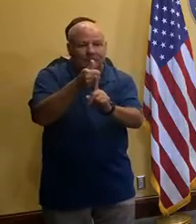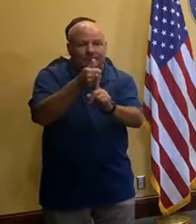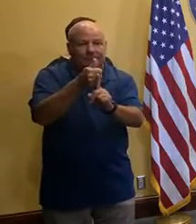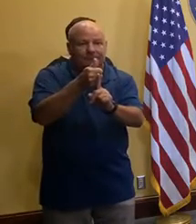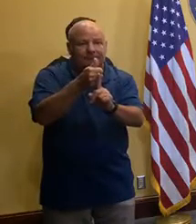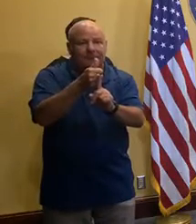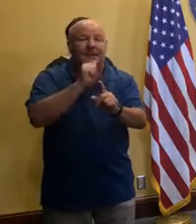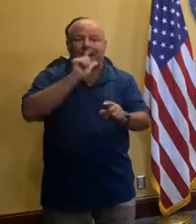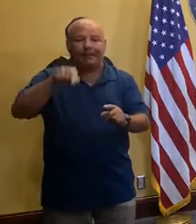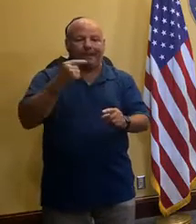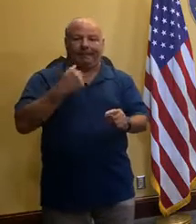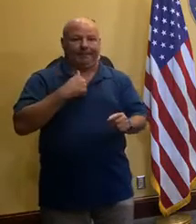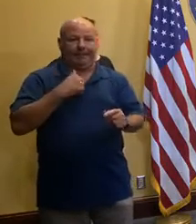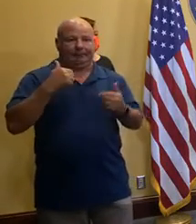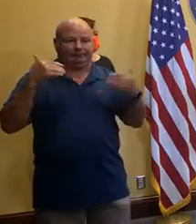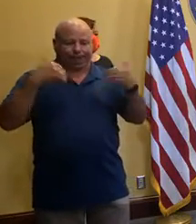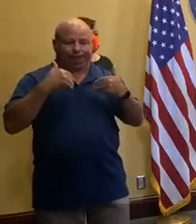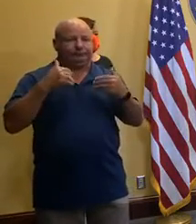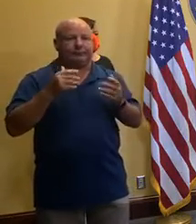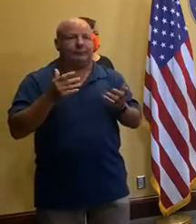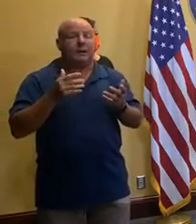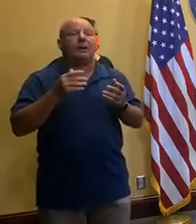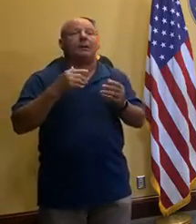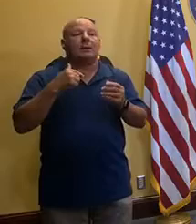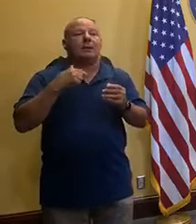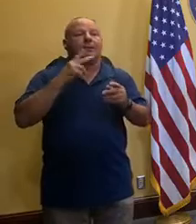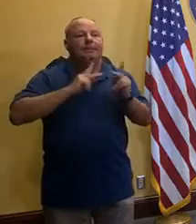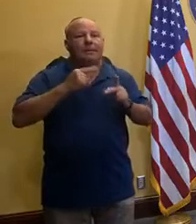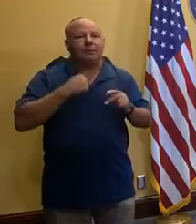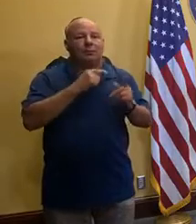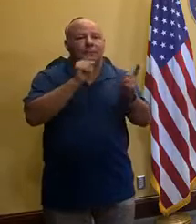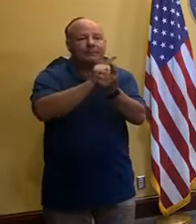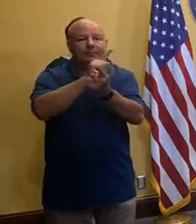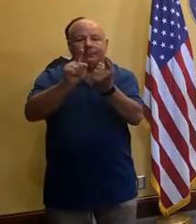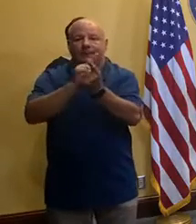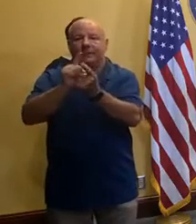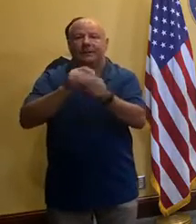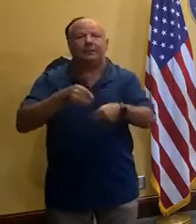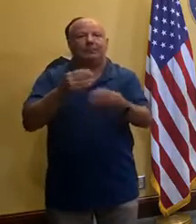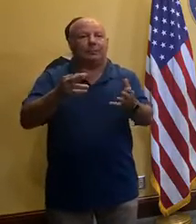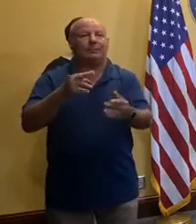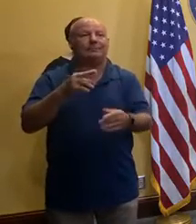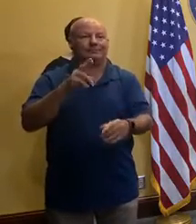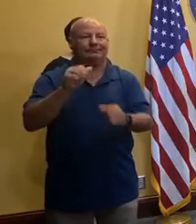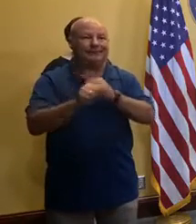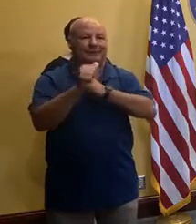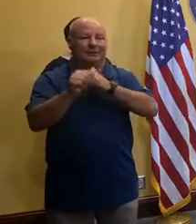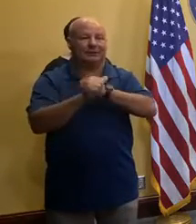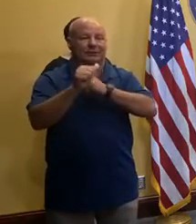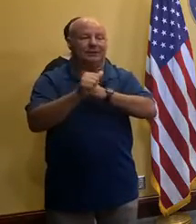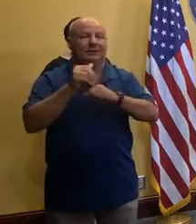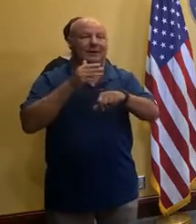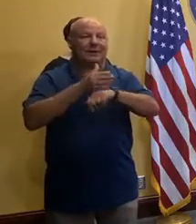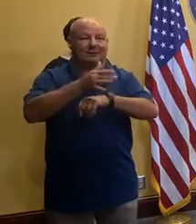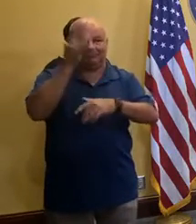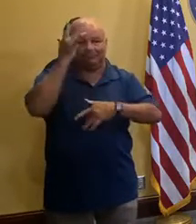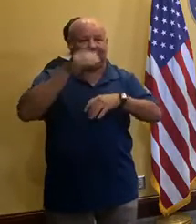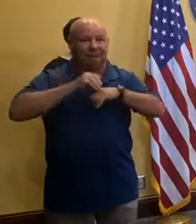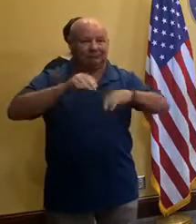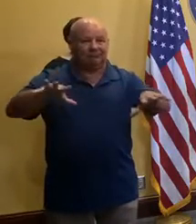about me. It is about the people that we are meeting and putting at risk after possibly being exposed to this